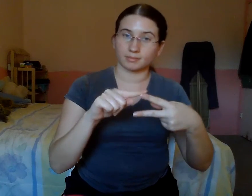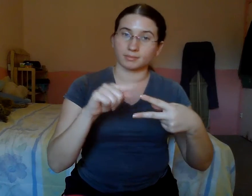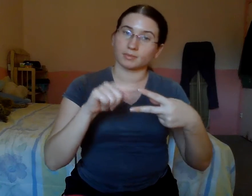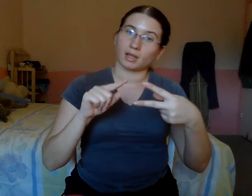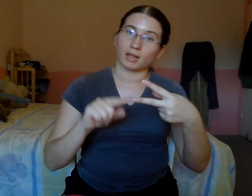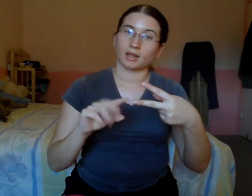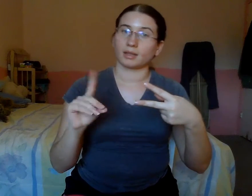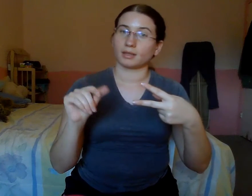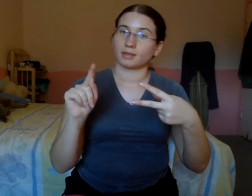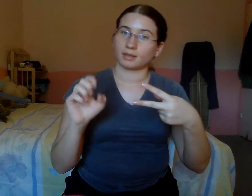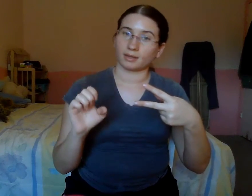There you go.